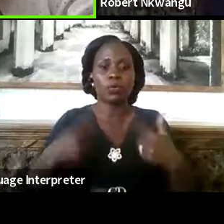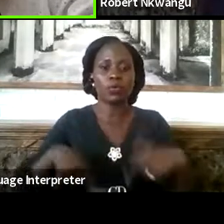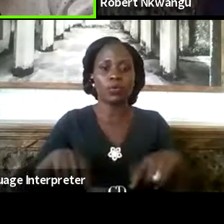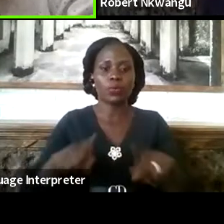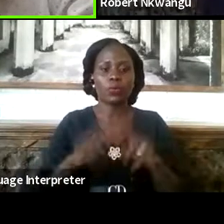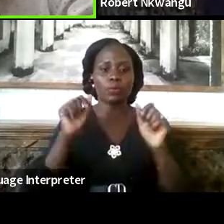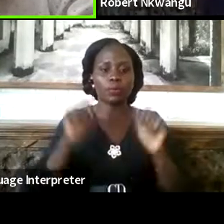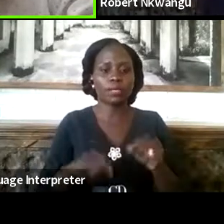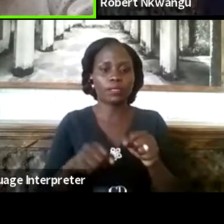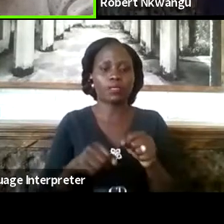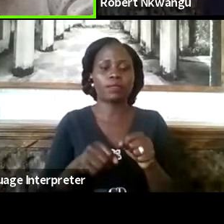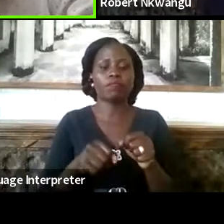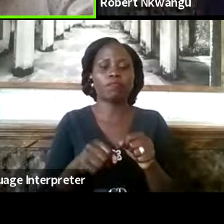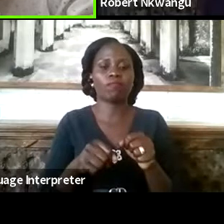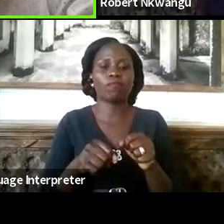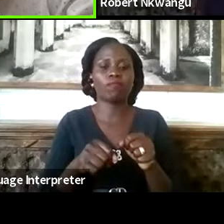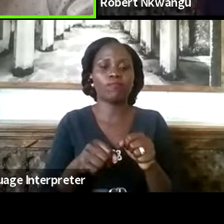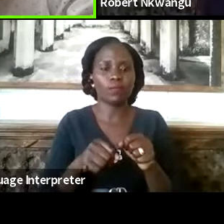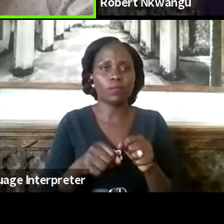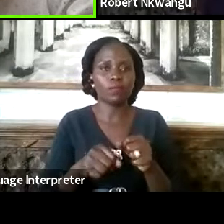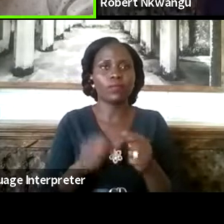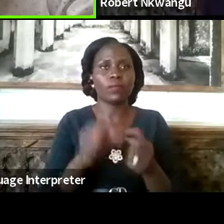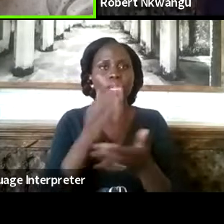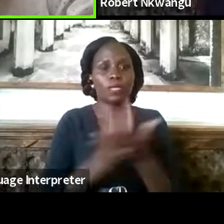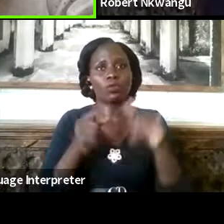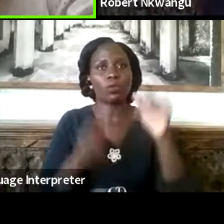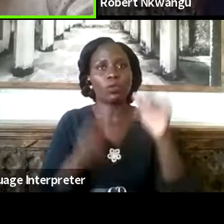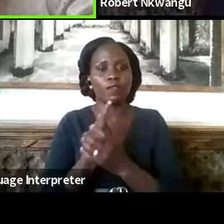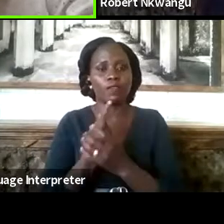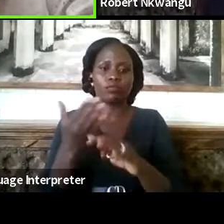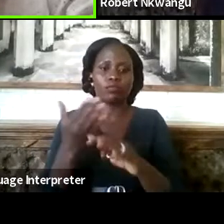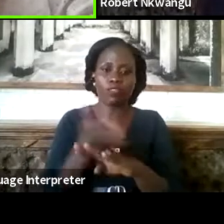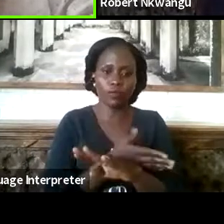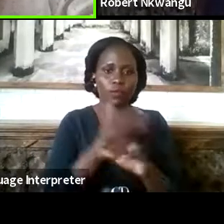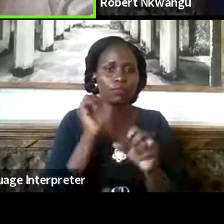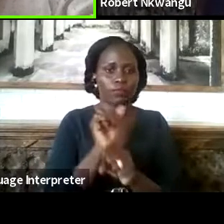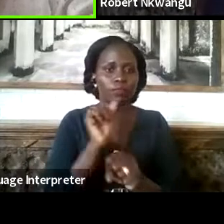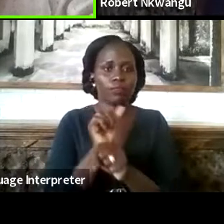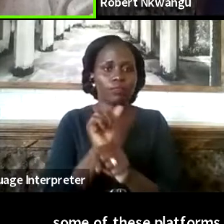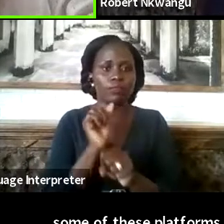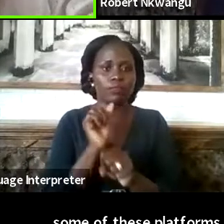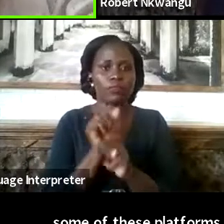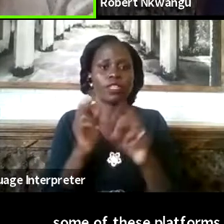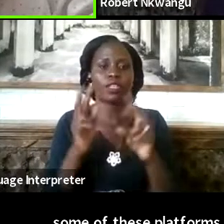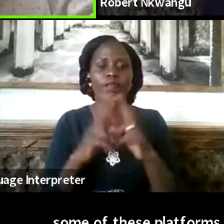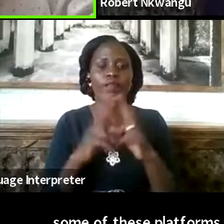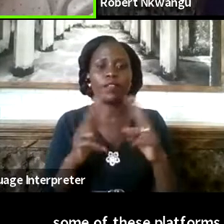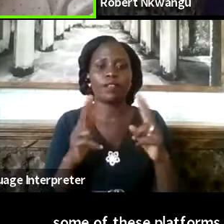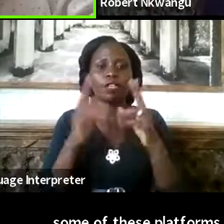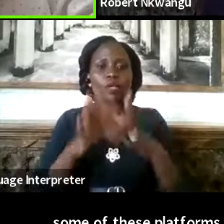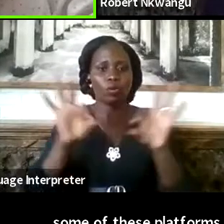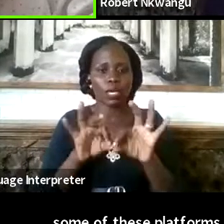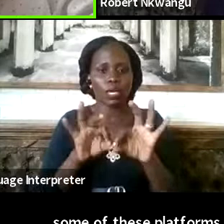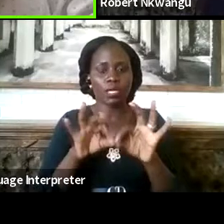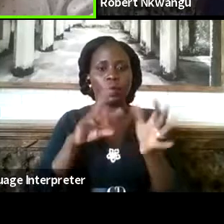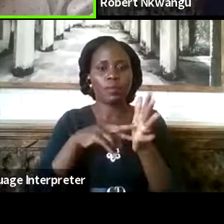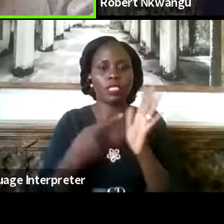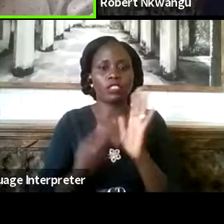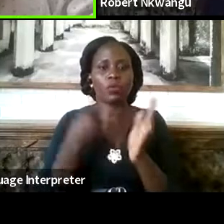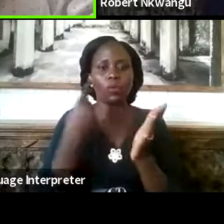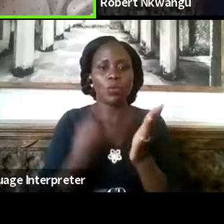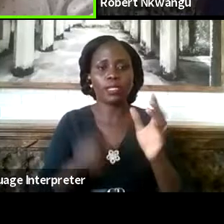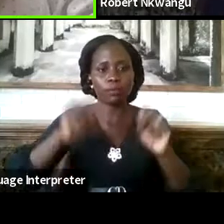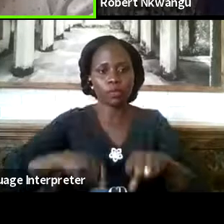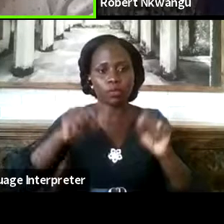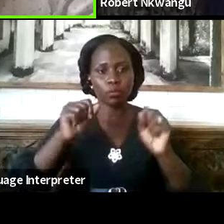some of these platforms have been doing a very important work. So it's possible to do more. Yes,